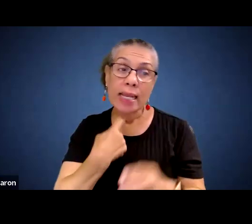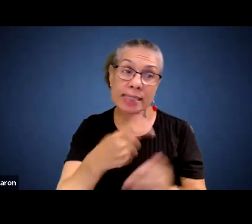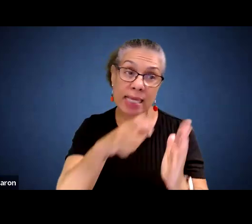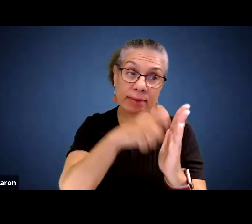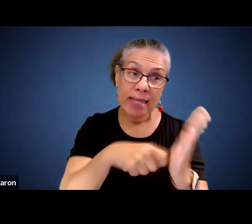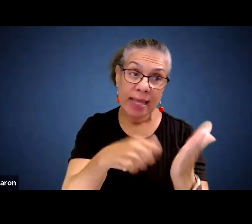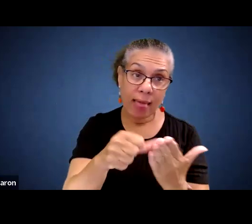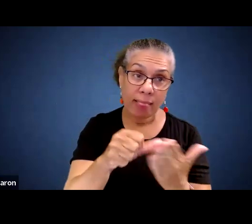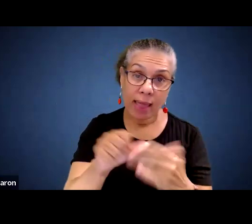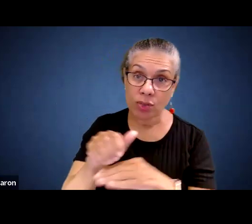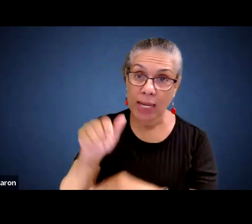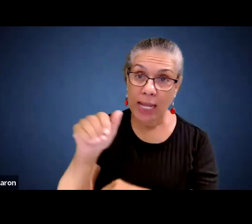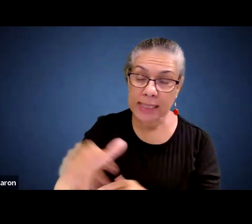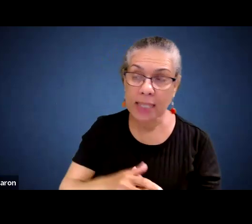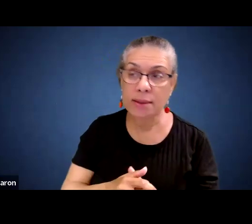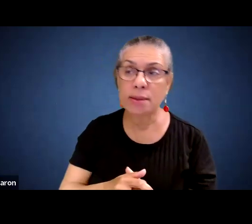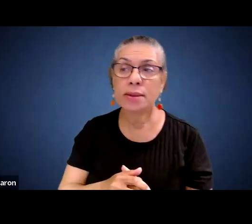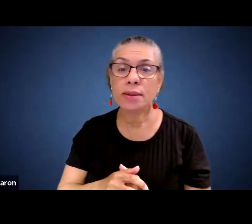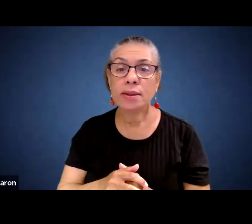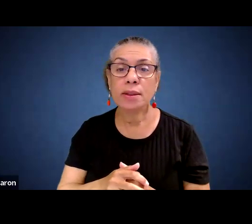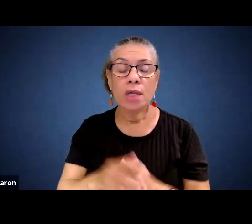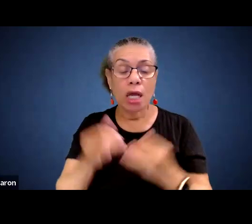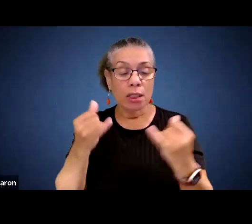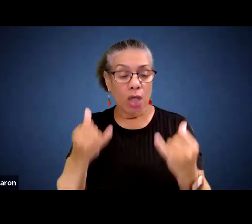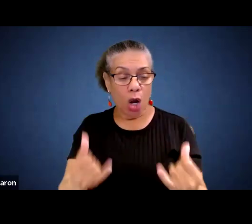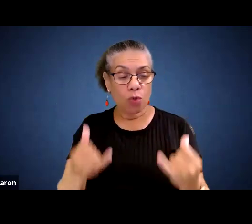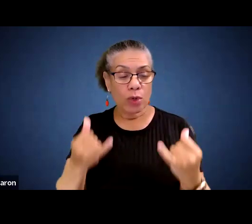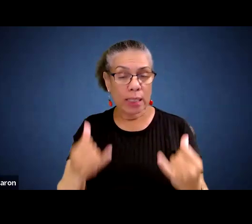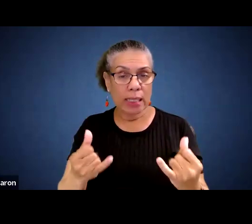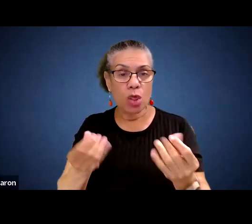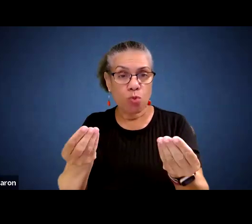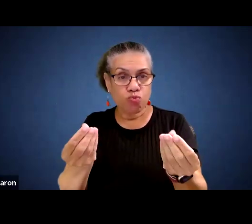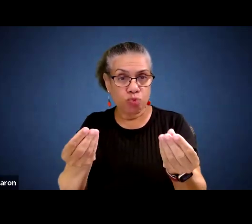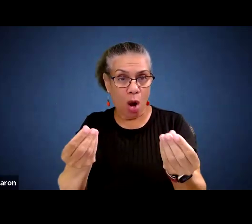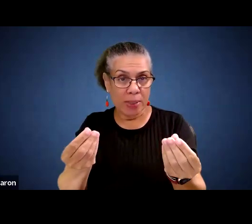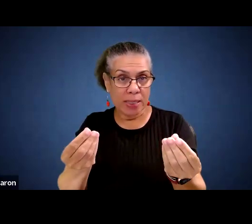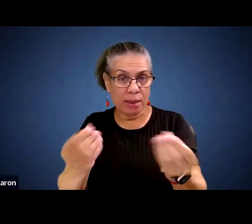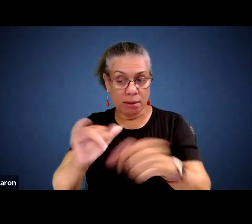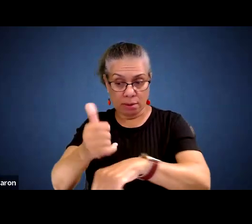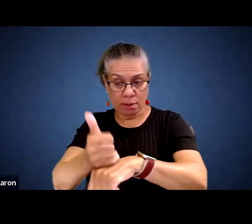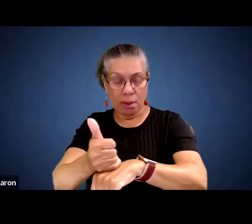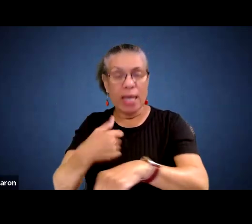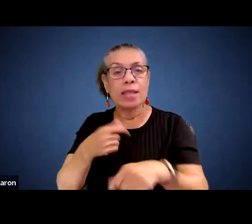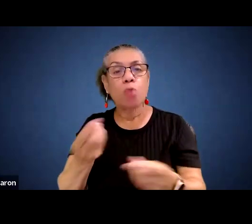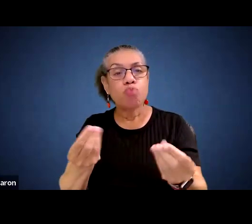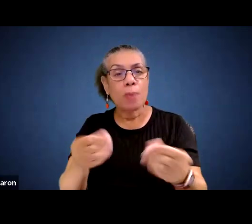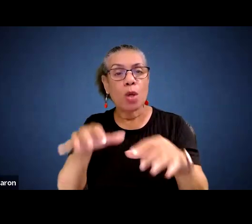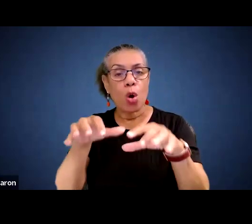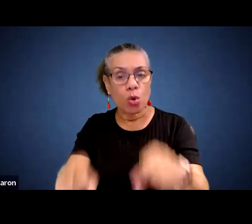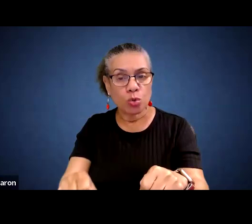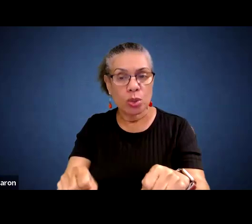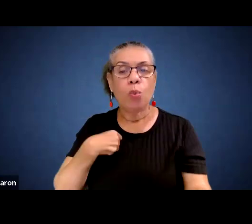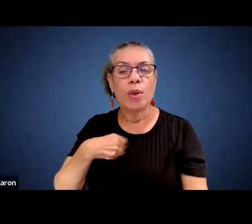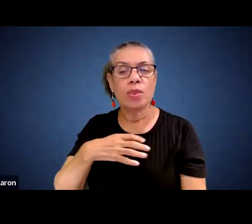sent, is that currently the property on which the stadium sits is owned by the George Robert White